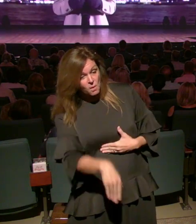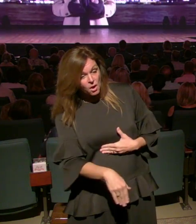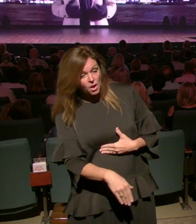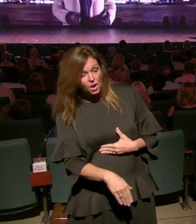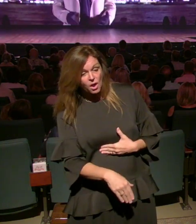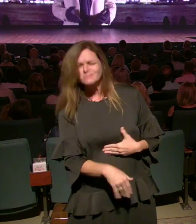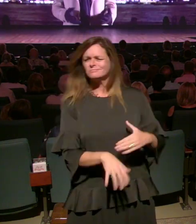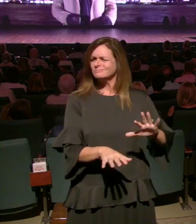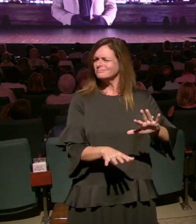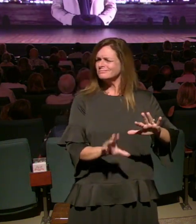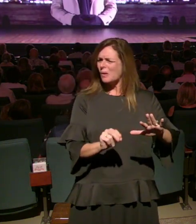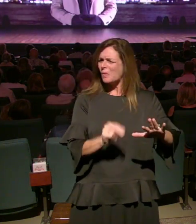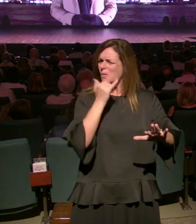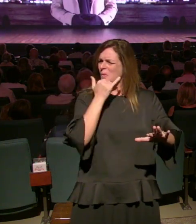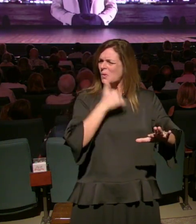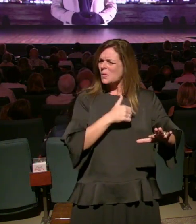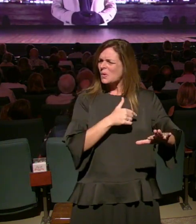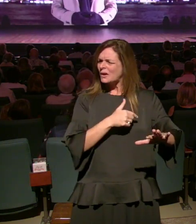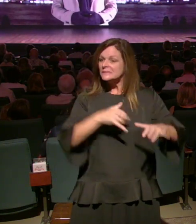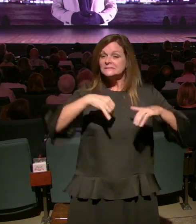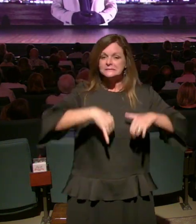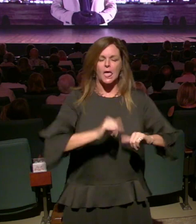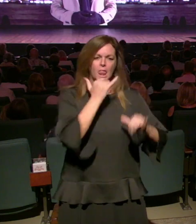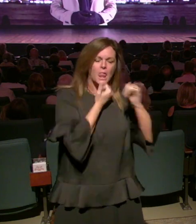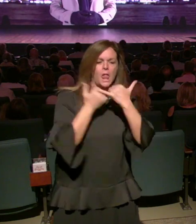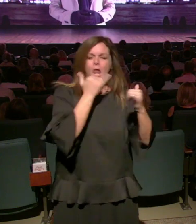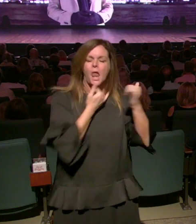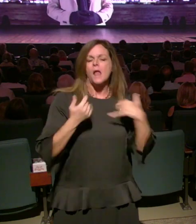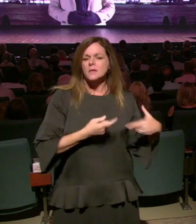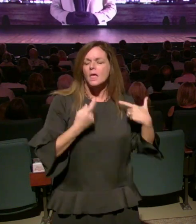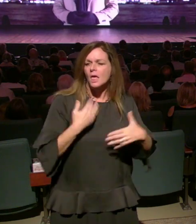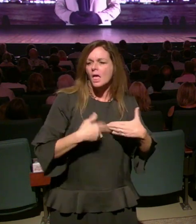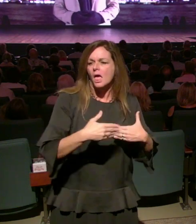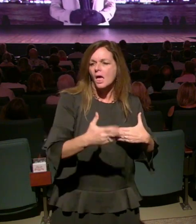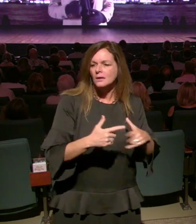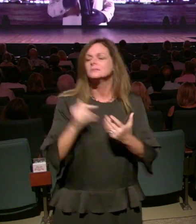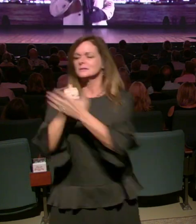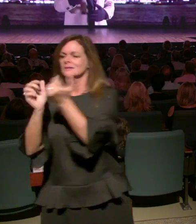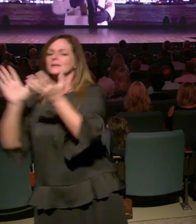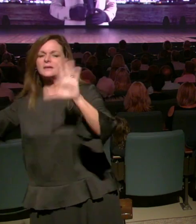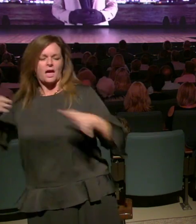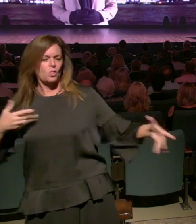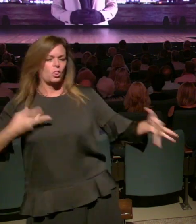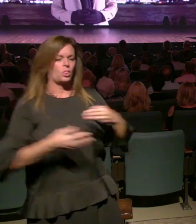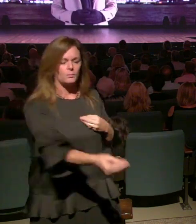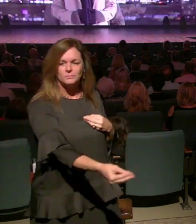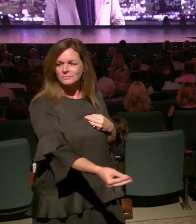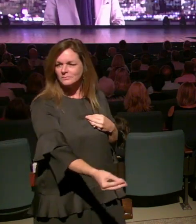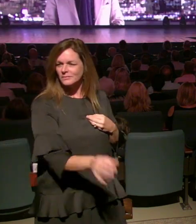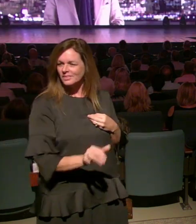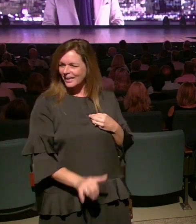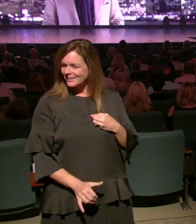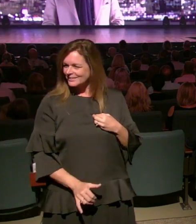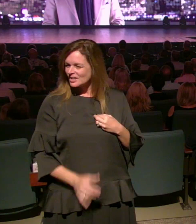a lowly manger in Bethlehem. And he did it for you. This gift of God is saying, I love you and I want